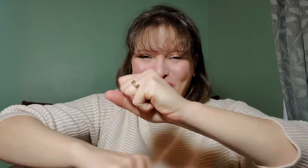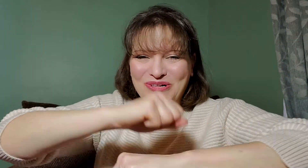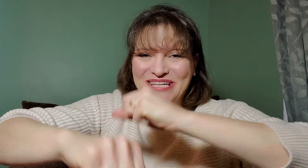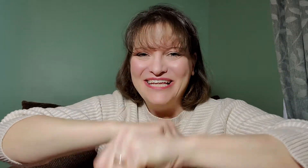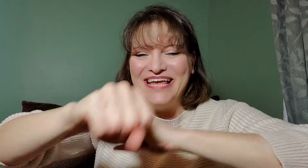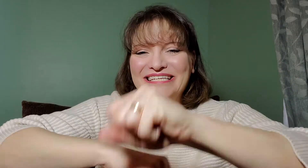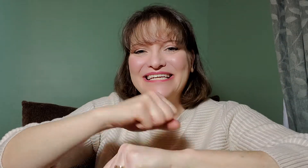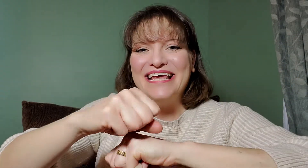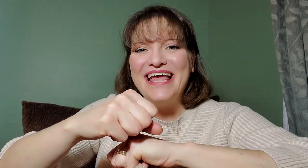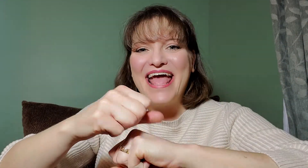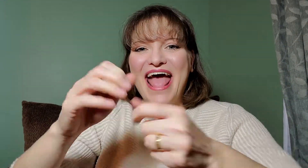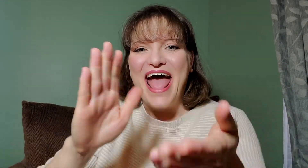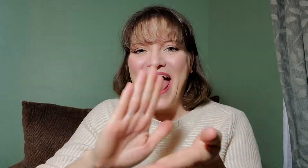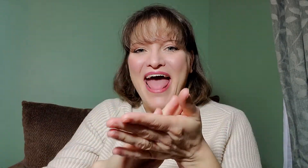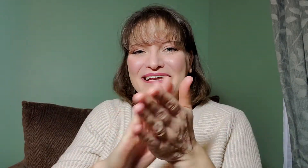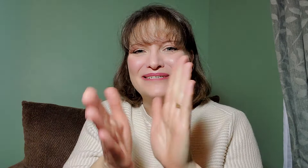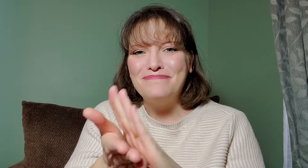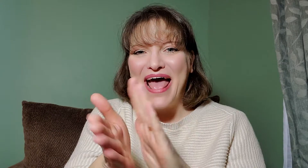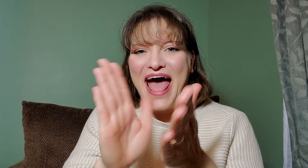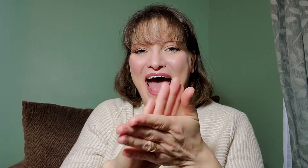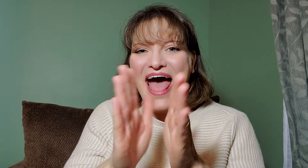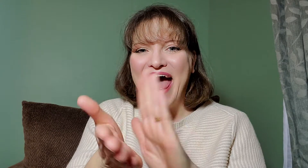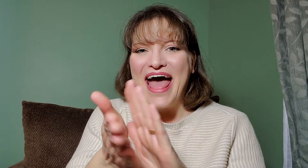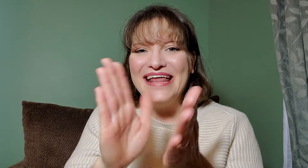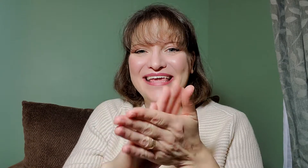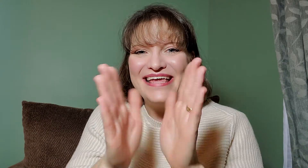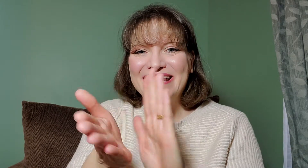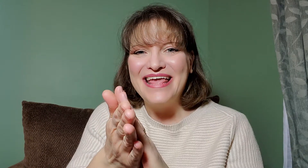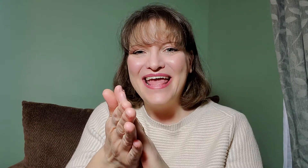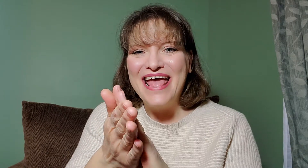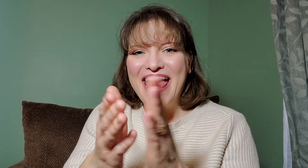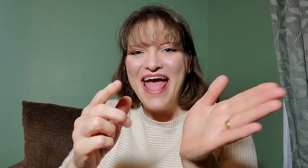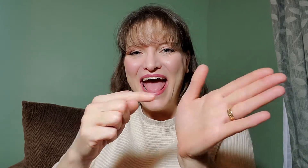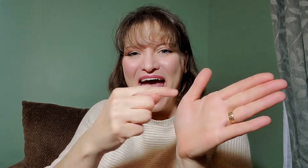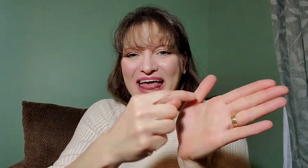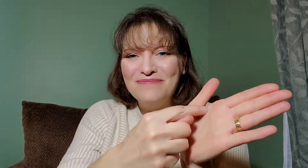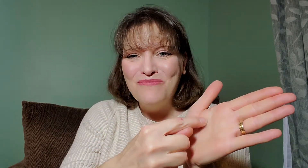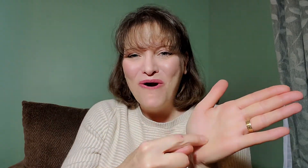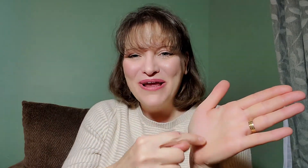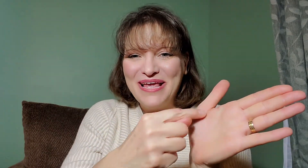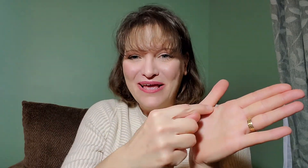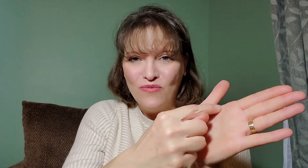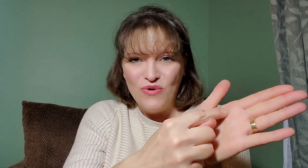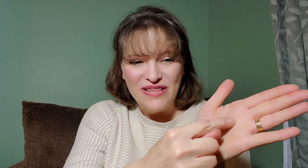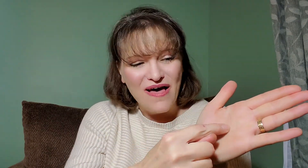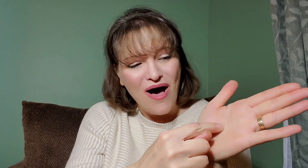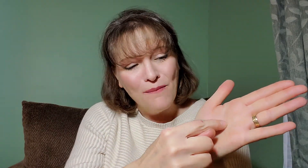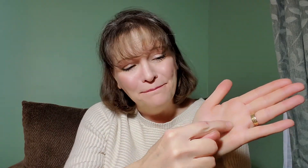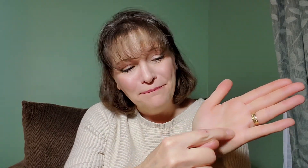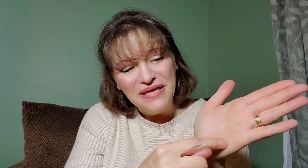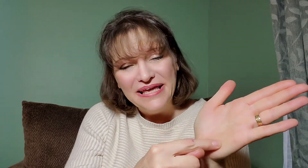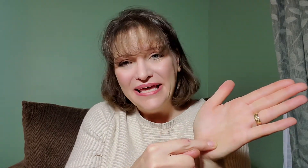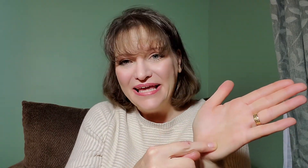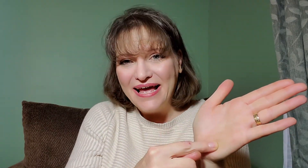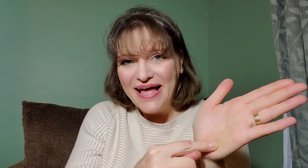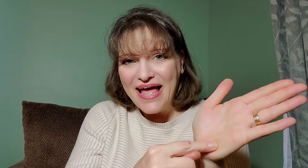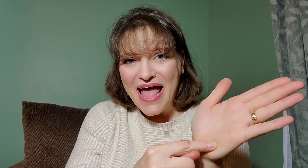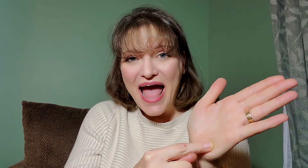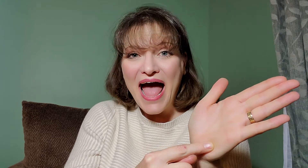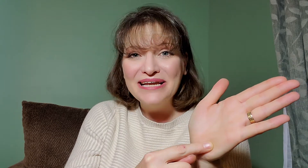Roll it. And pat it and mark it with a B and